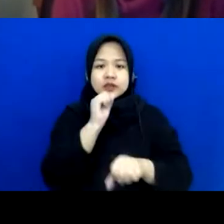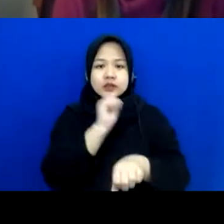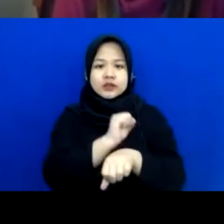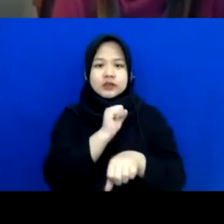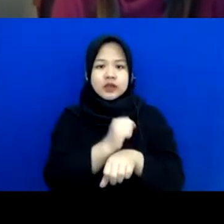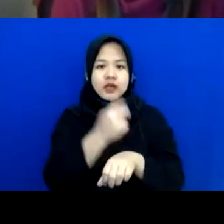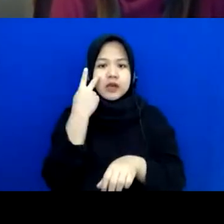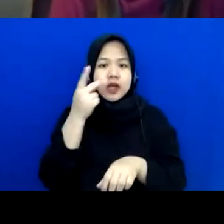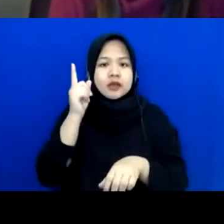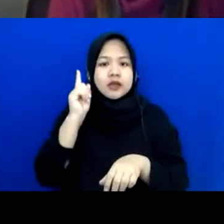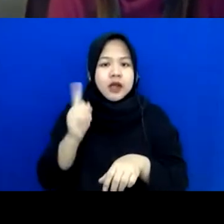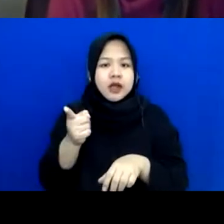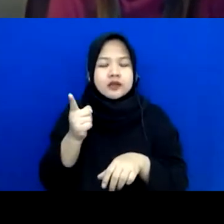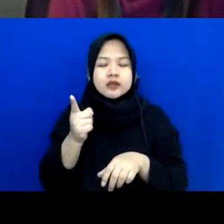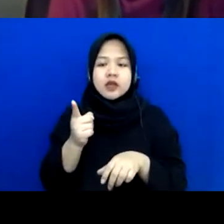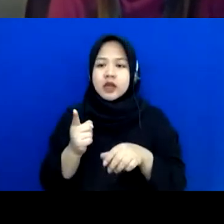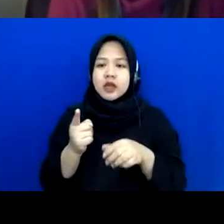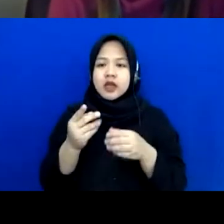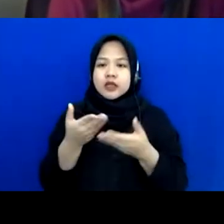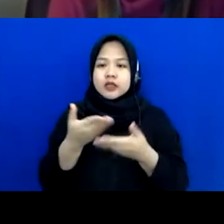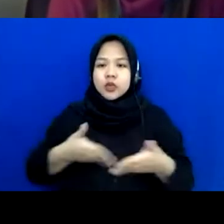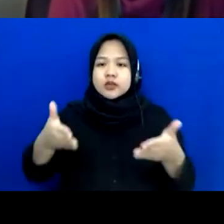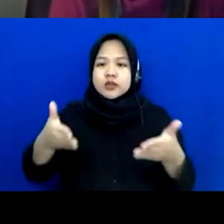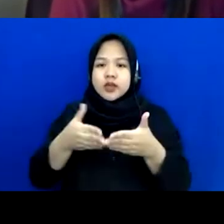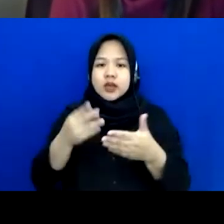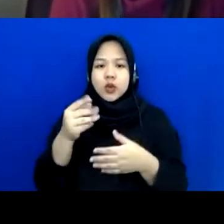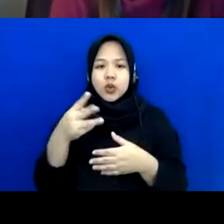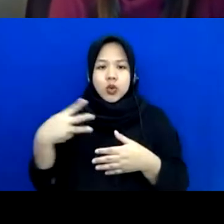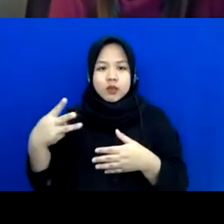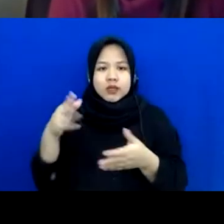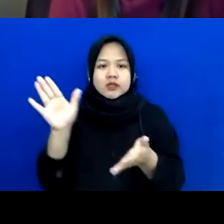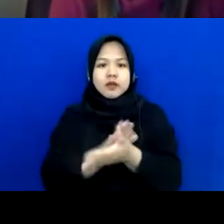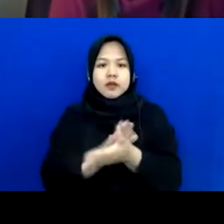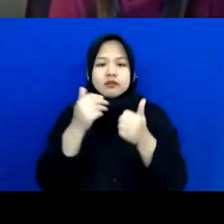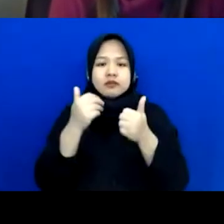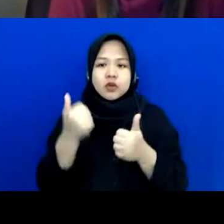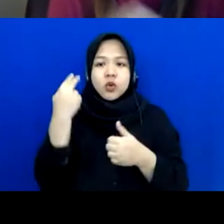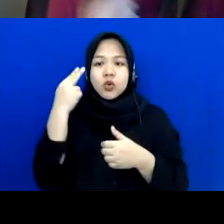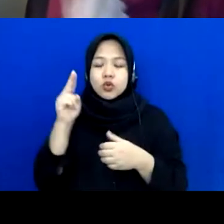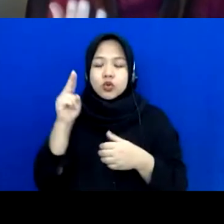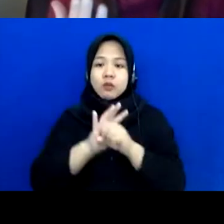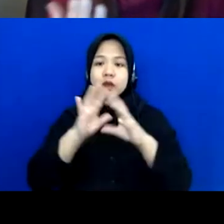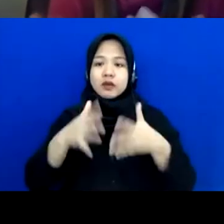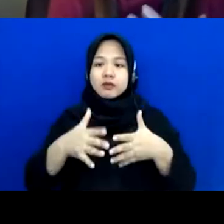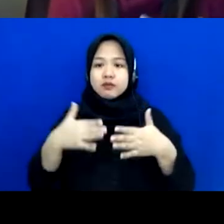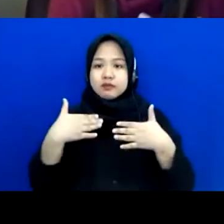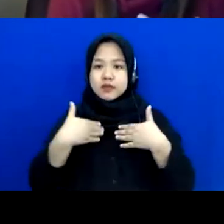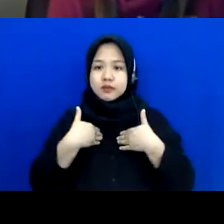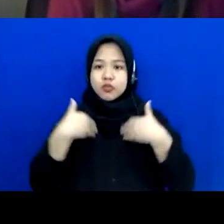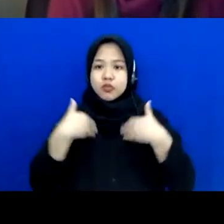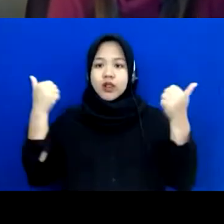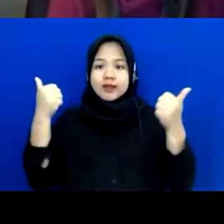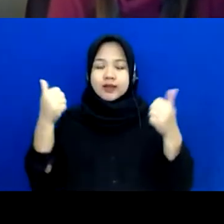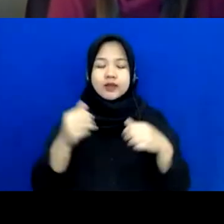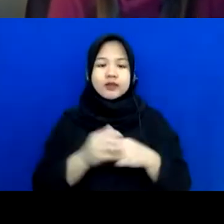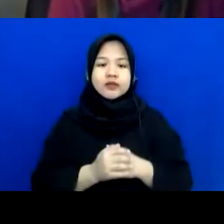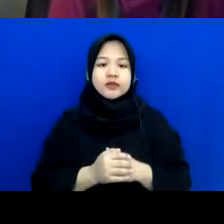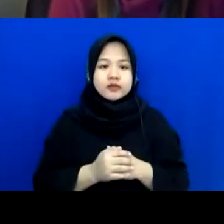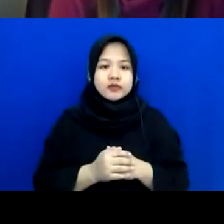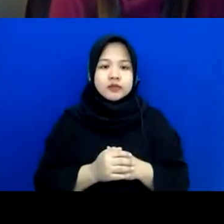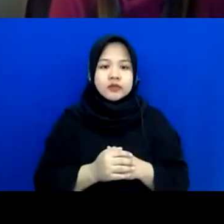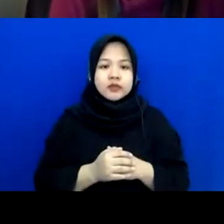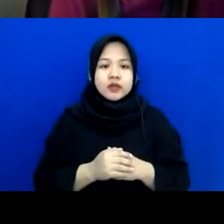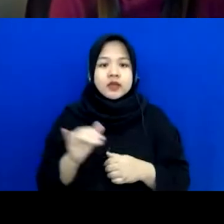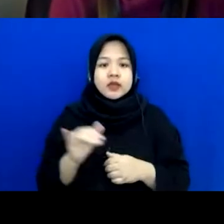a great social and economic opportunity for post-pandemic recovery. The ambassador addressed this a bit in his